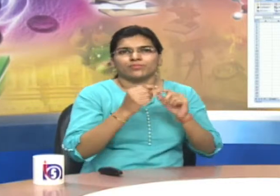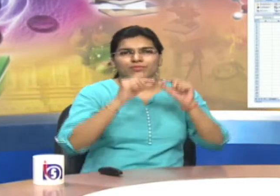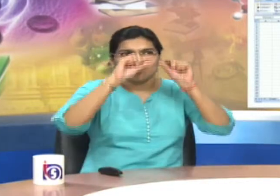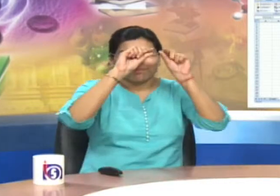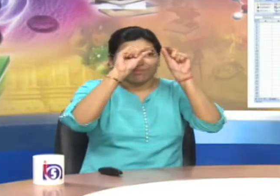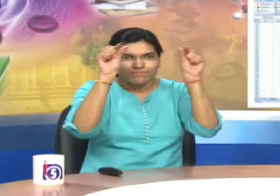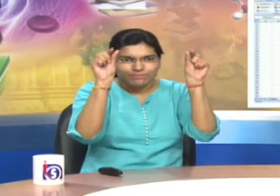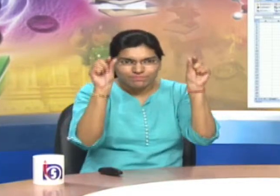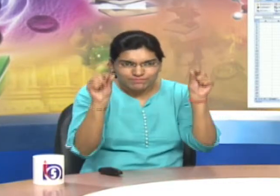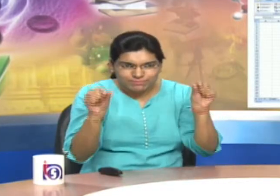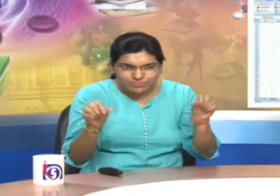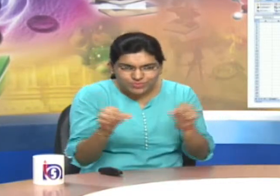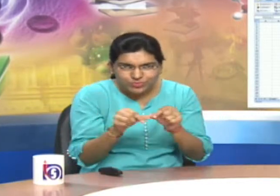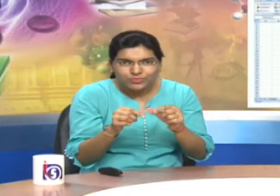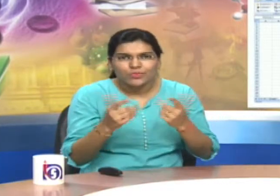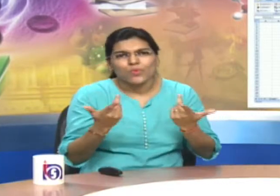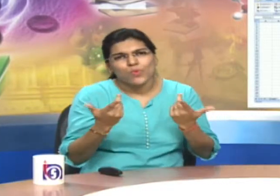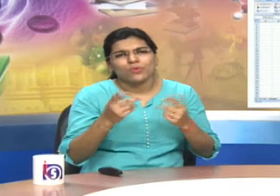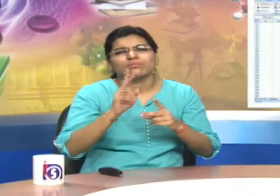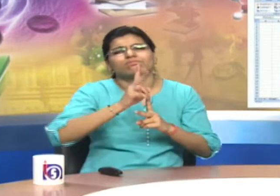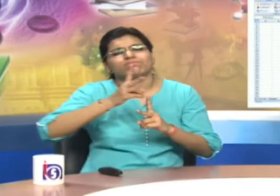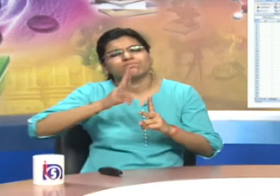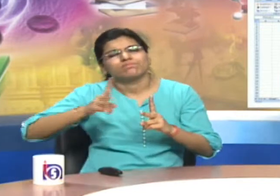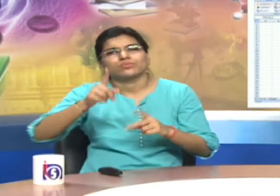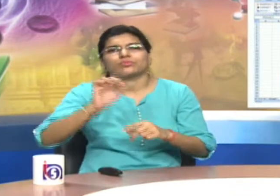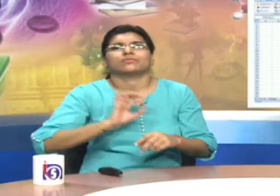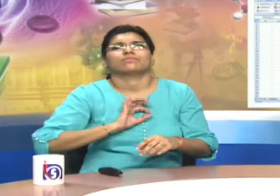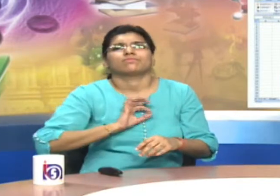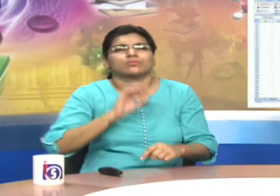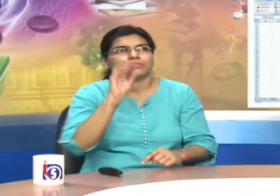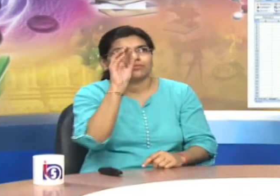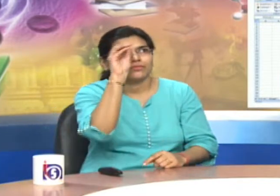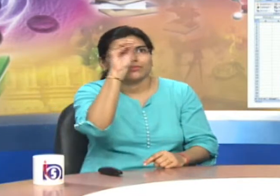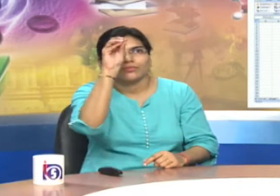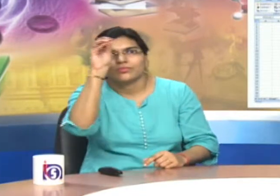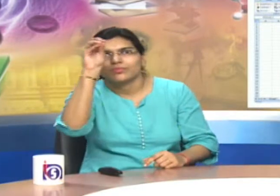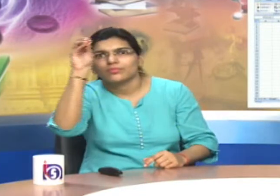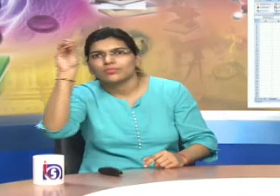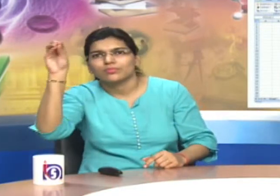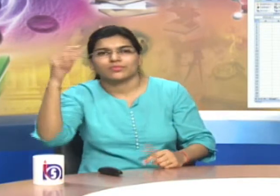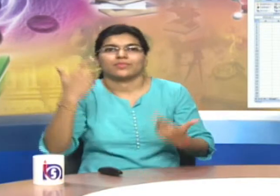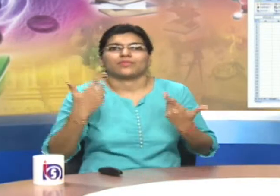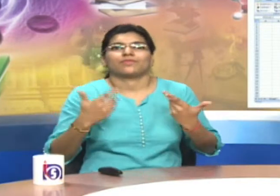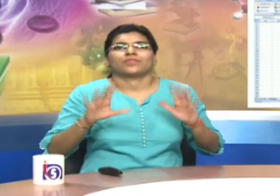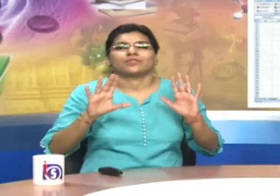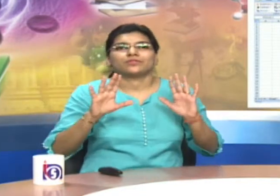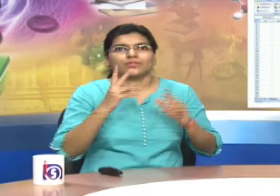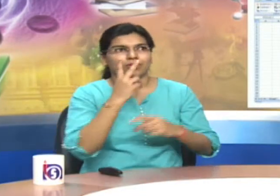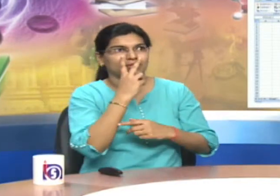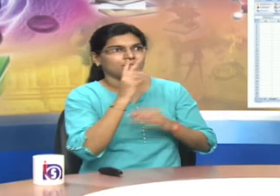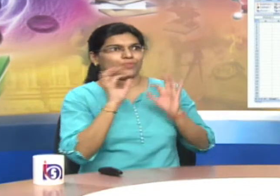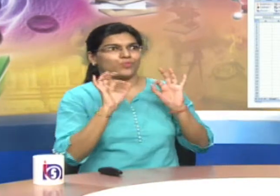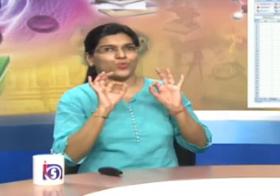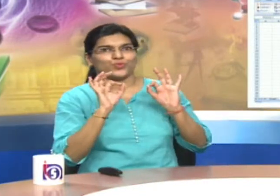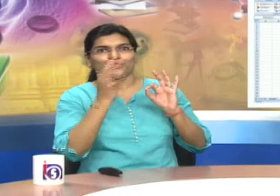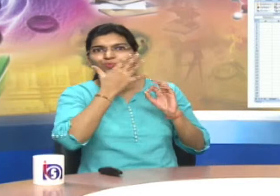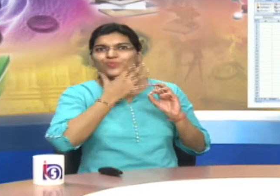a copy, or picture styles can be changed as per your choice. You can put colors,